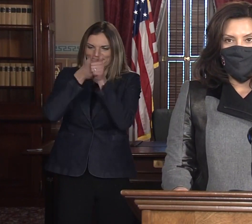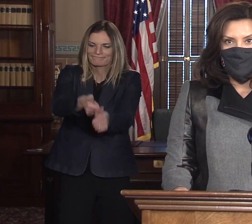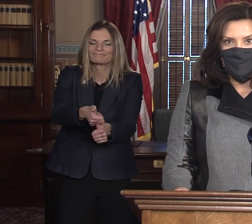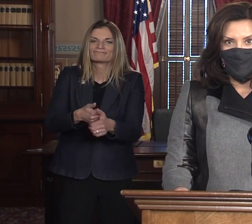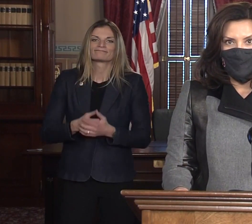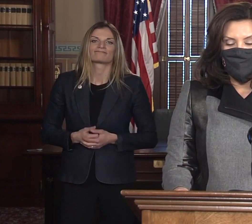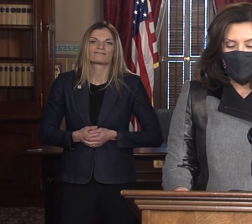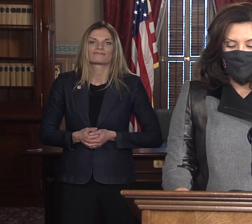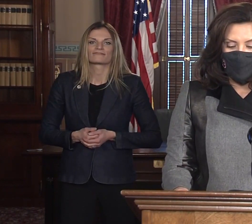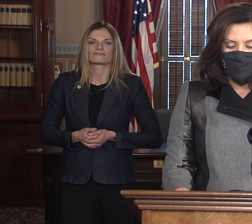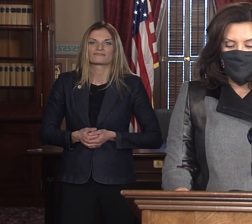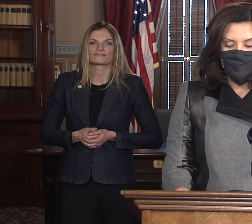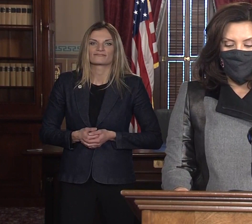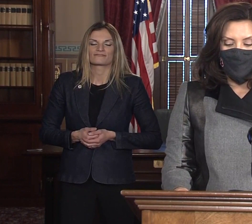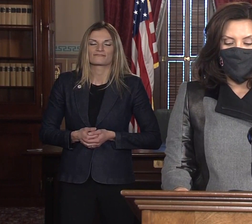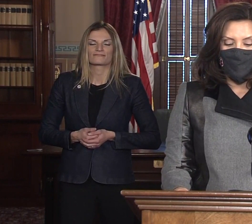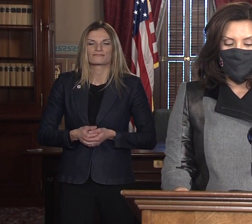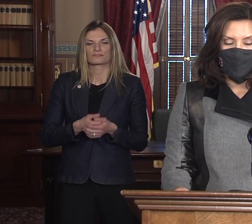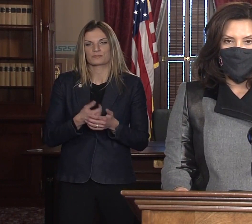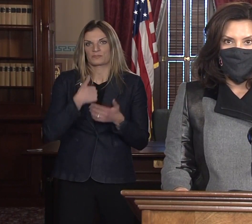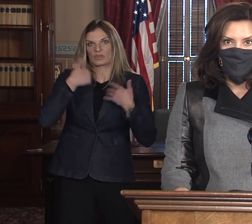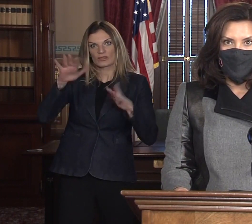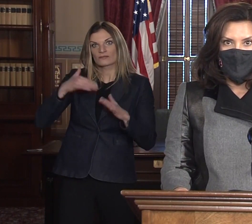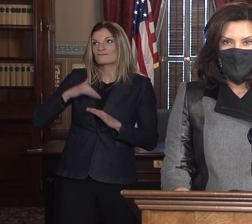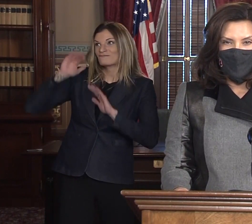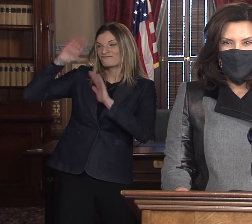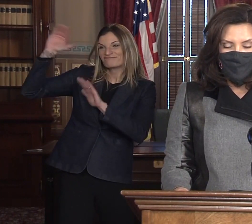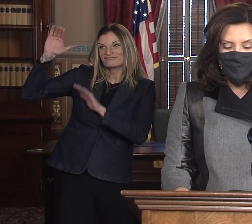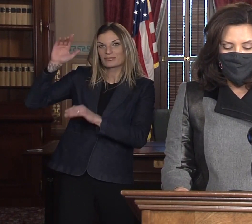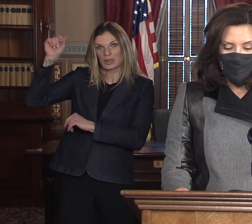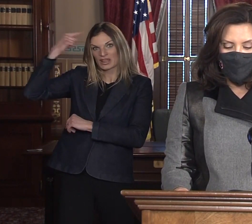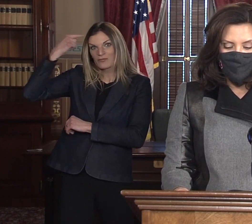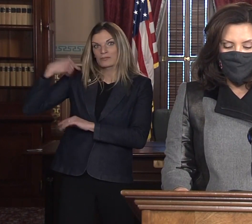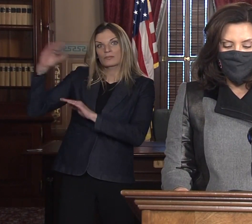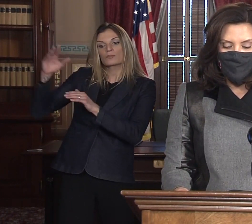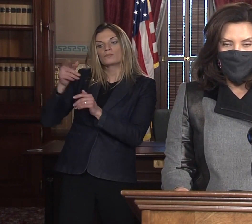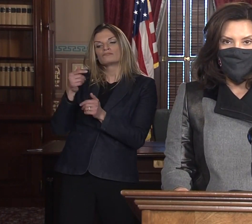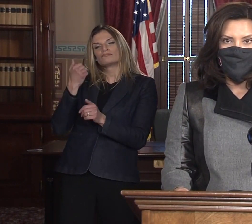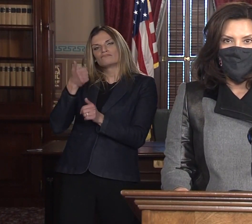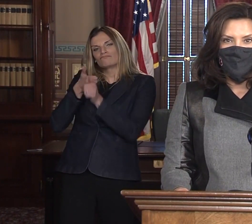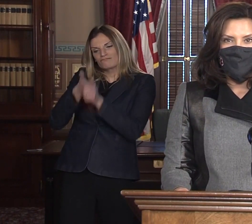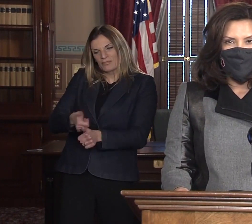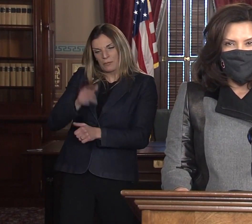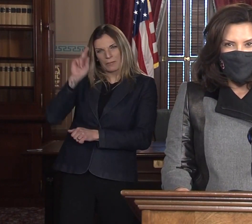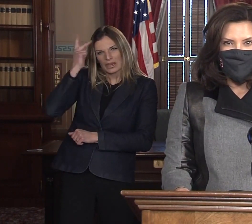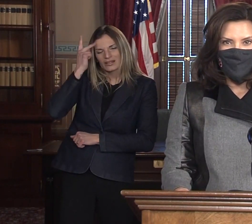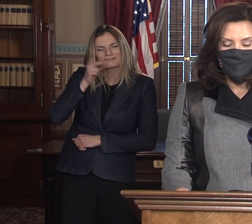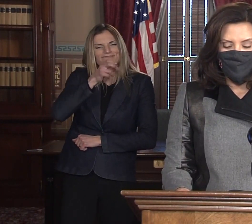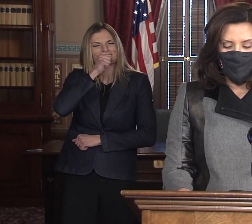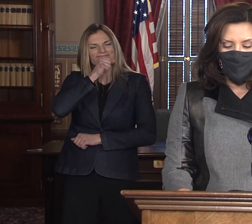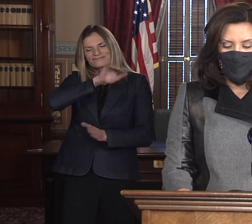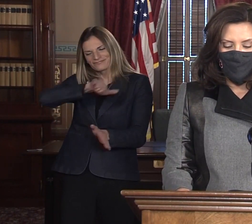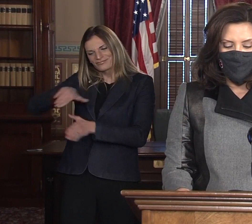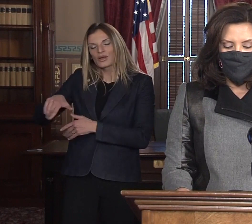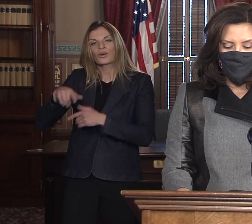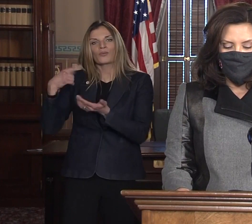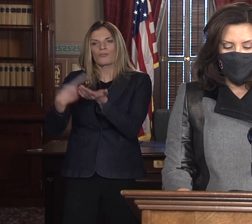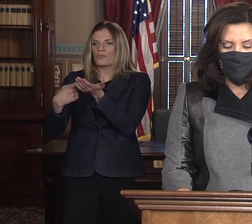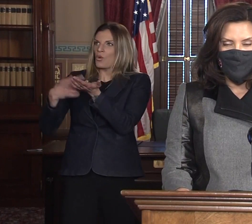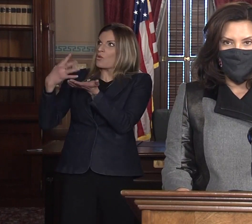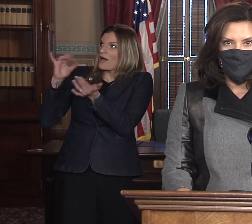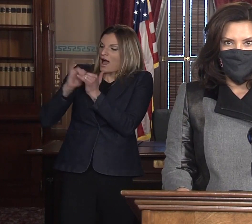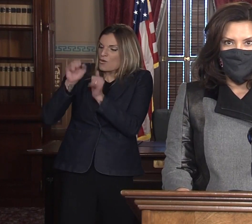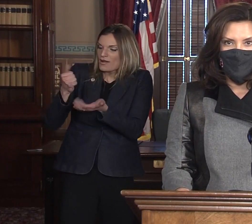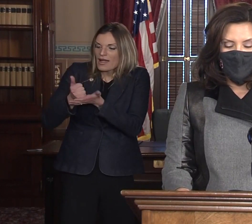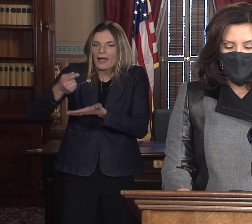federal government to get a bipartisan recovery package that gives support to states for our families and frontline workers and